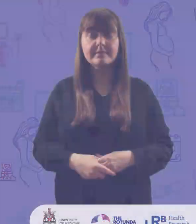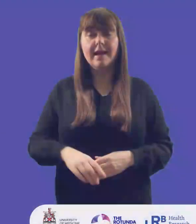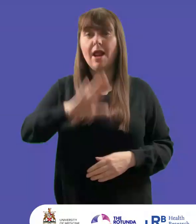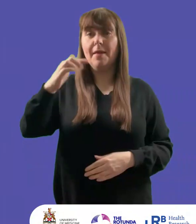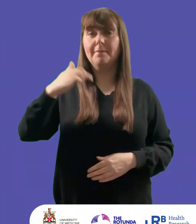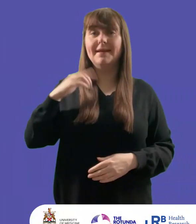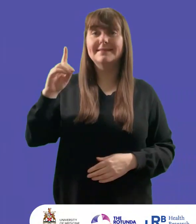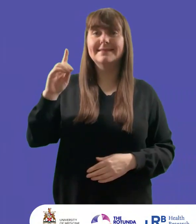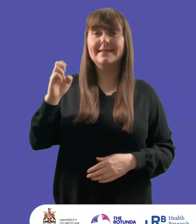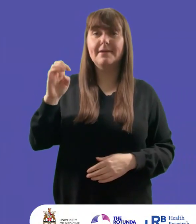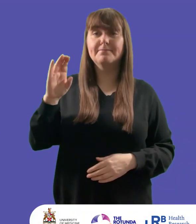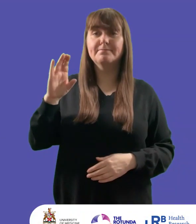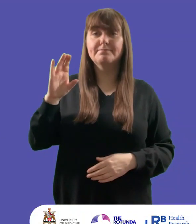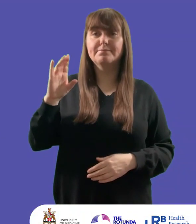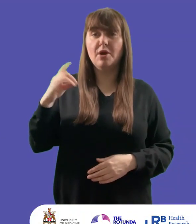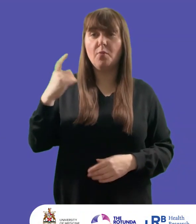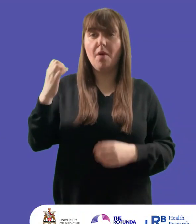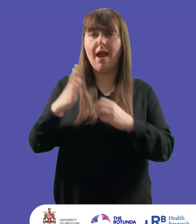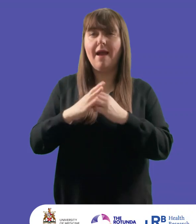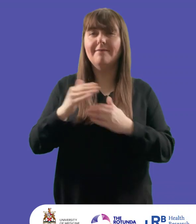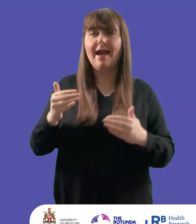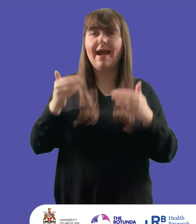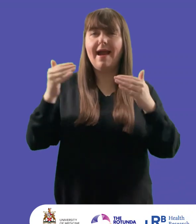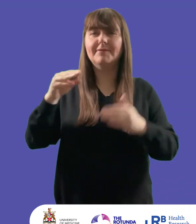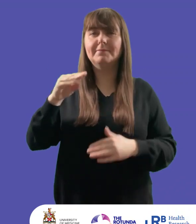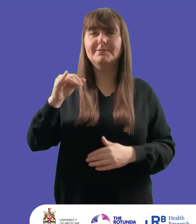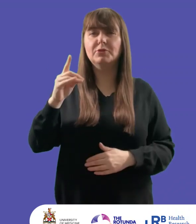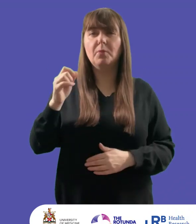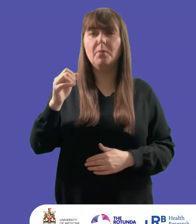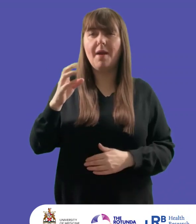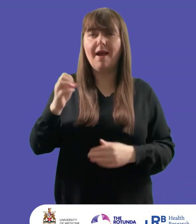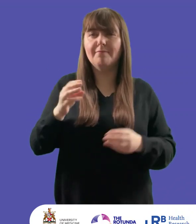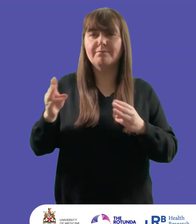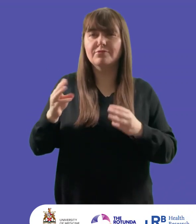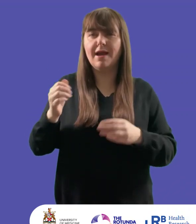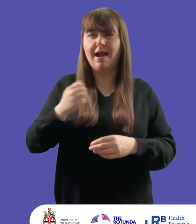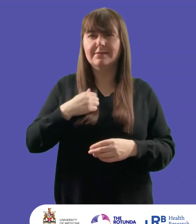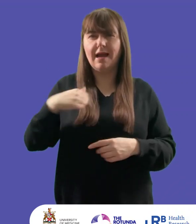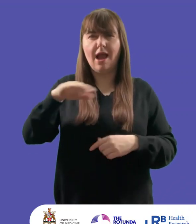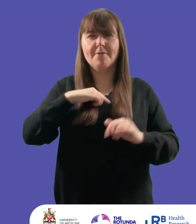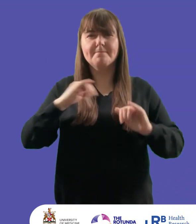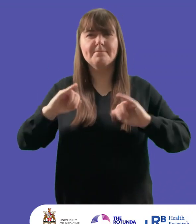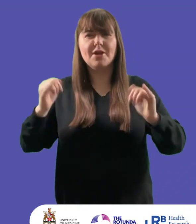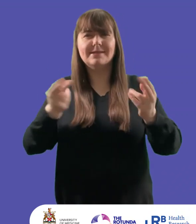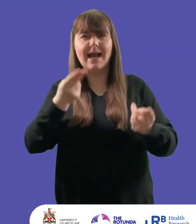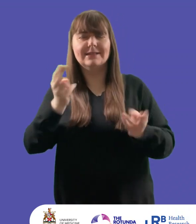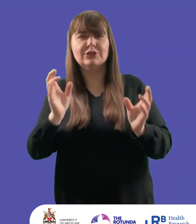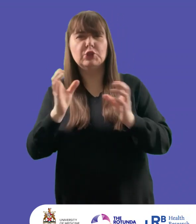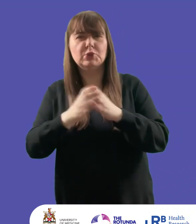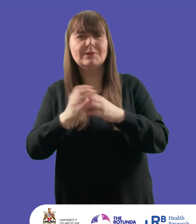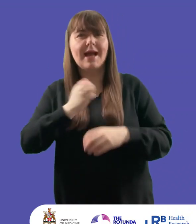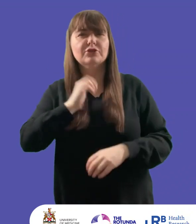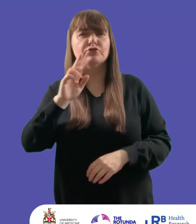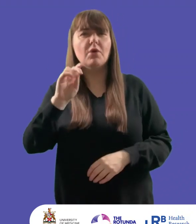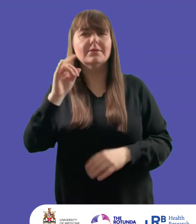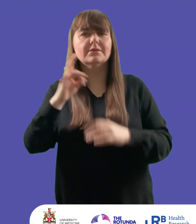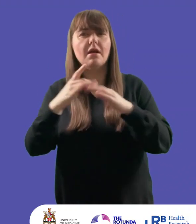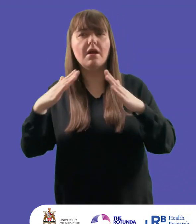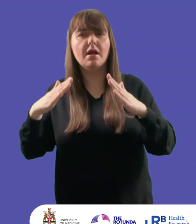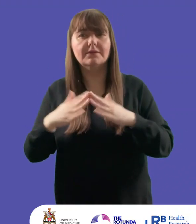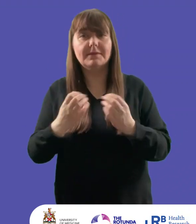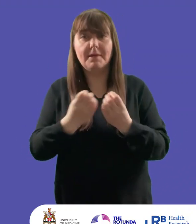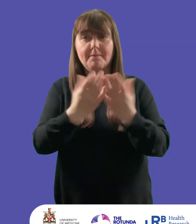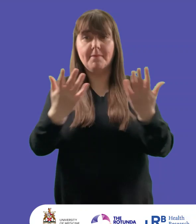Hi, my name is Debra. I'm one of the advanced midwife practitioners here at our emergency and assessment unit at the Rotunda Hospital.